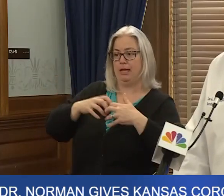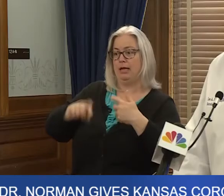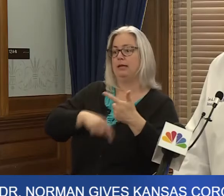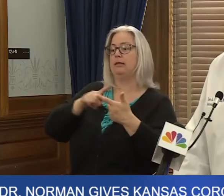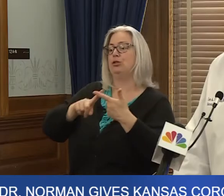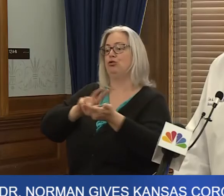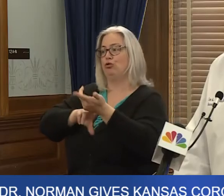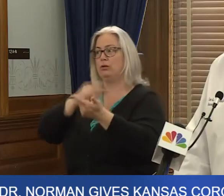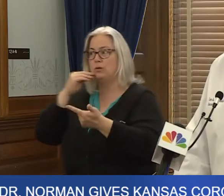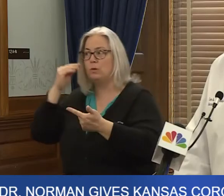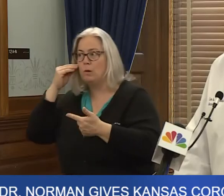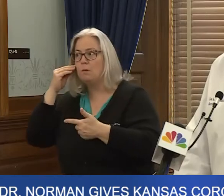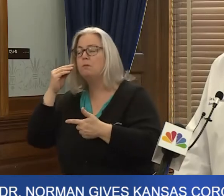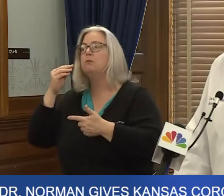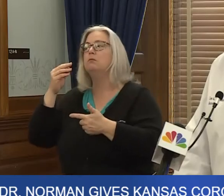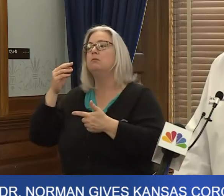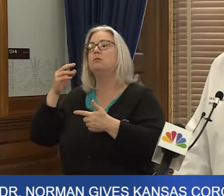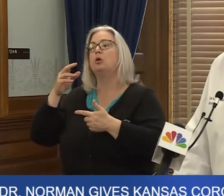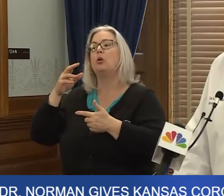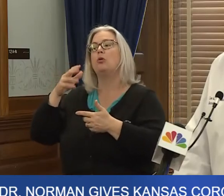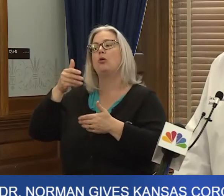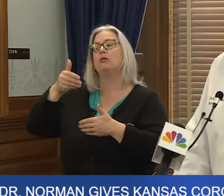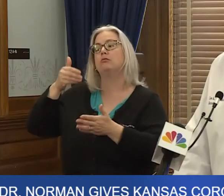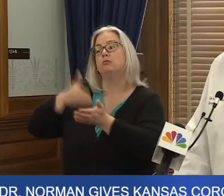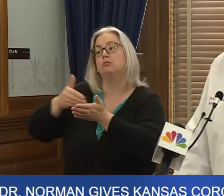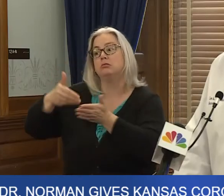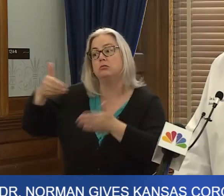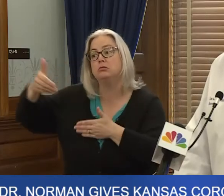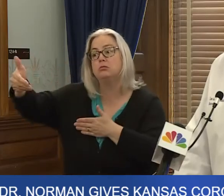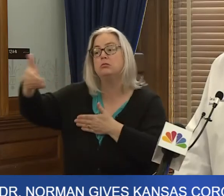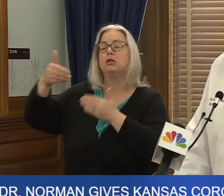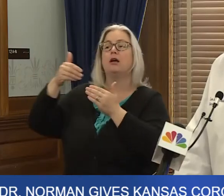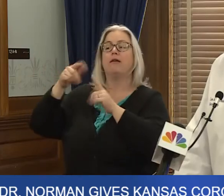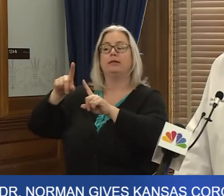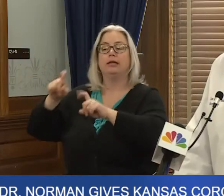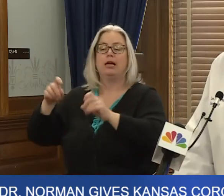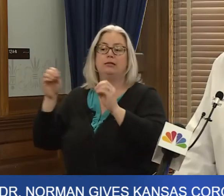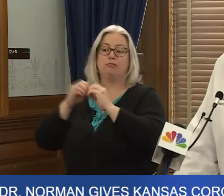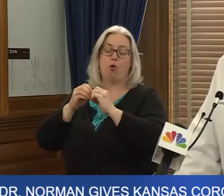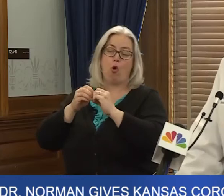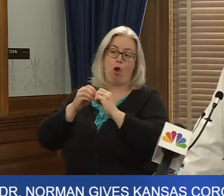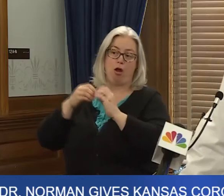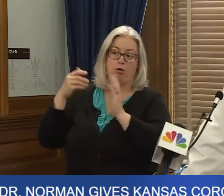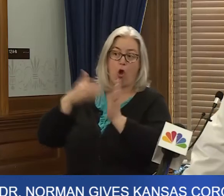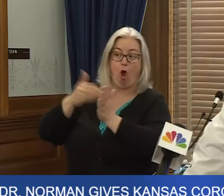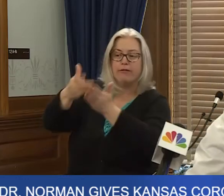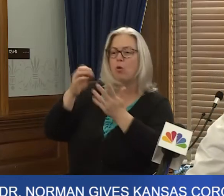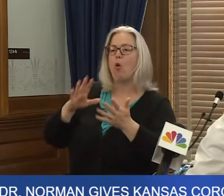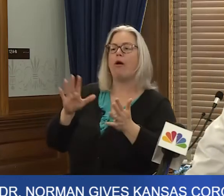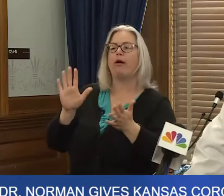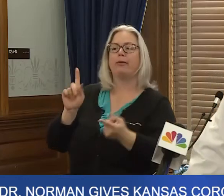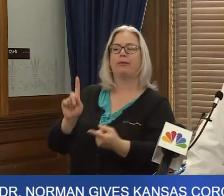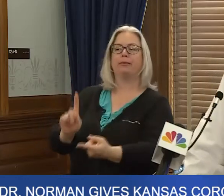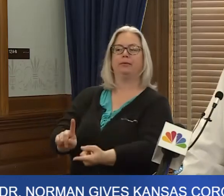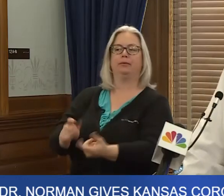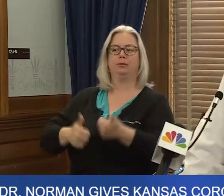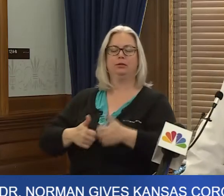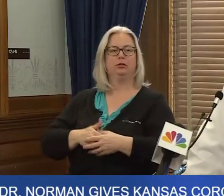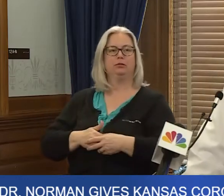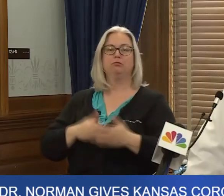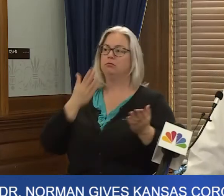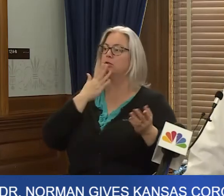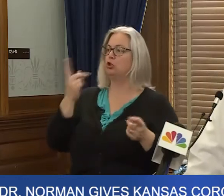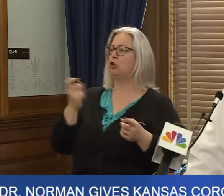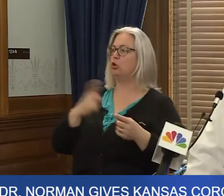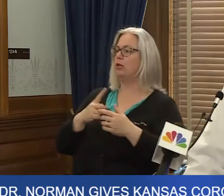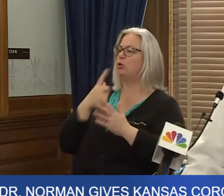homes, and is the pace of the testing becoming more robust or slowing down? Yeah, it's actually a good question,